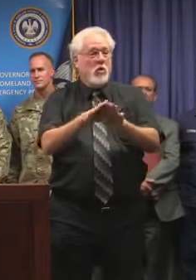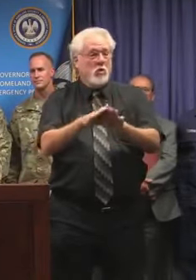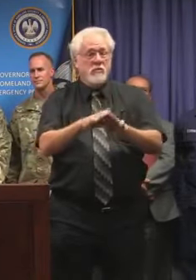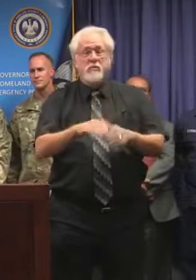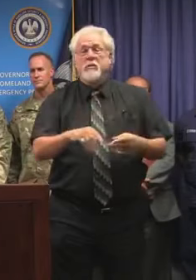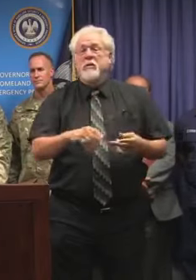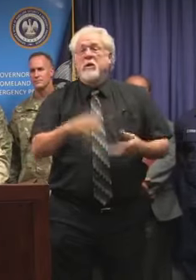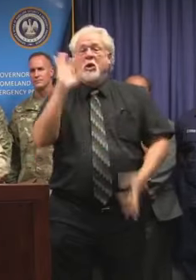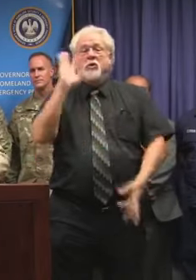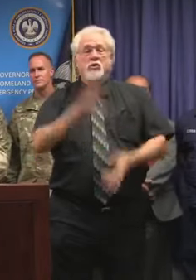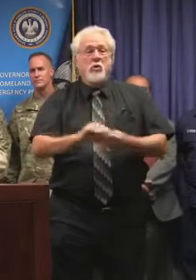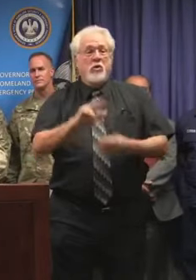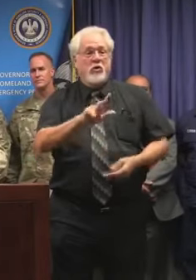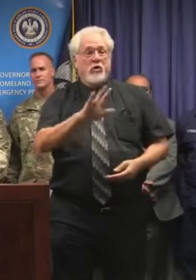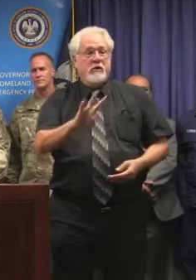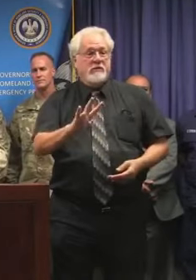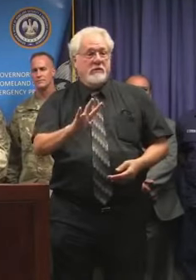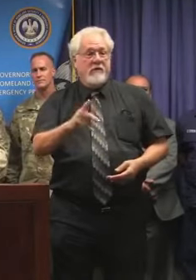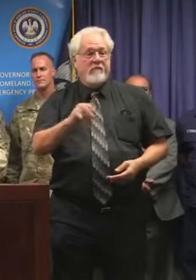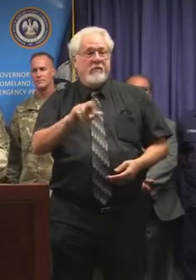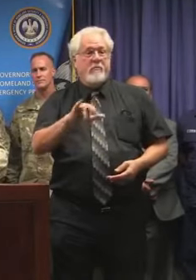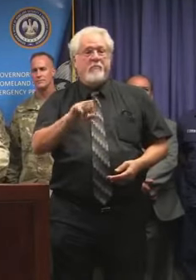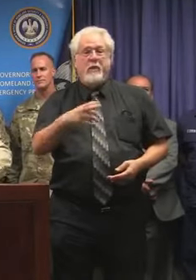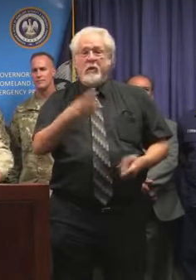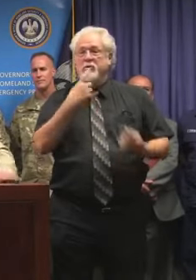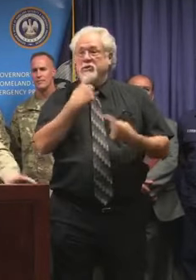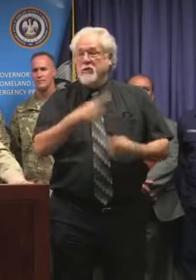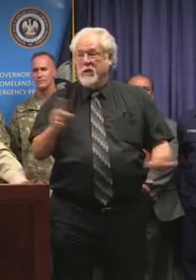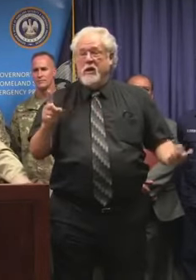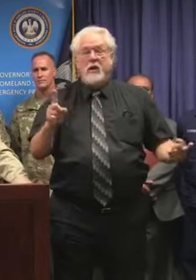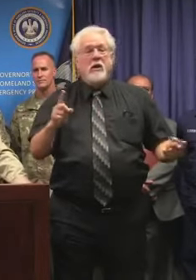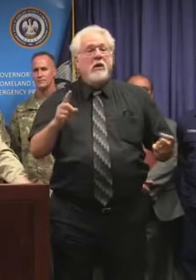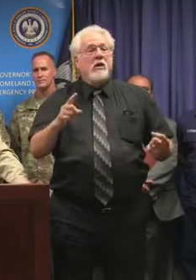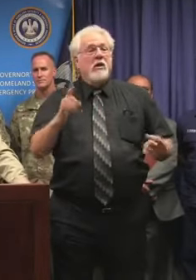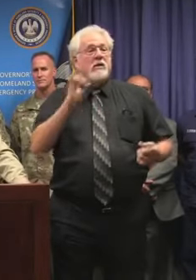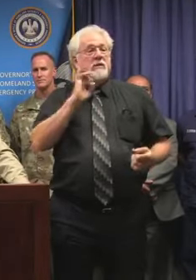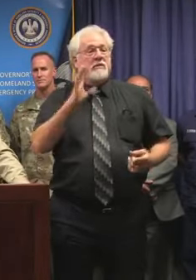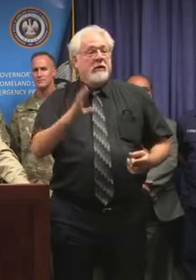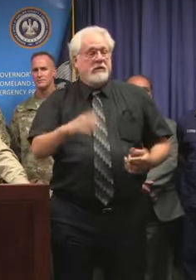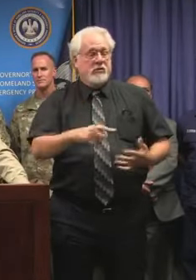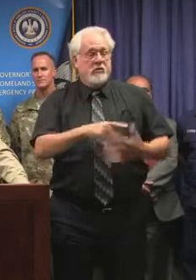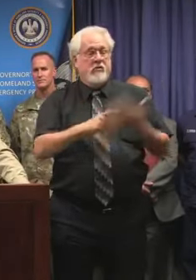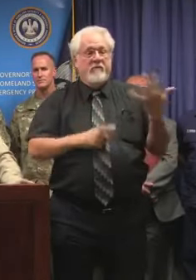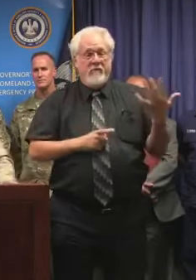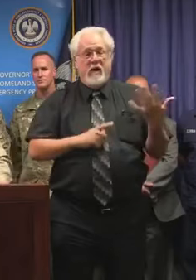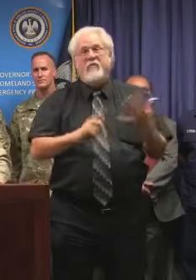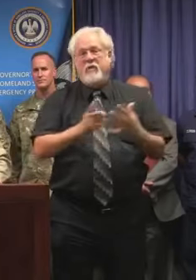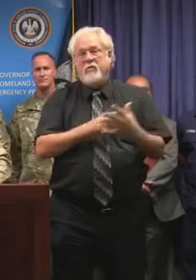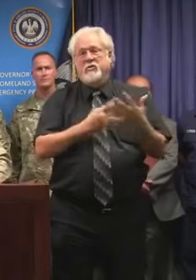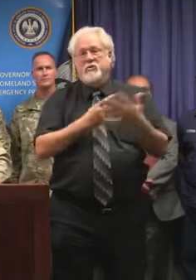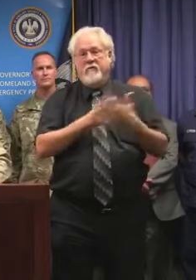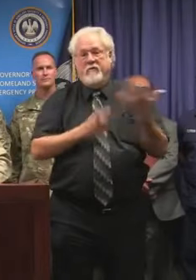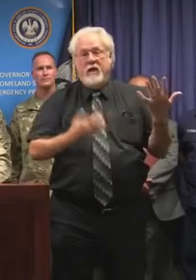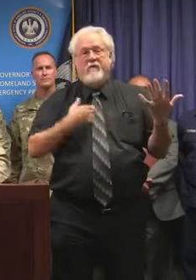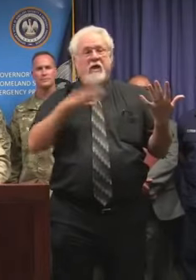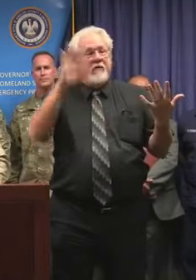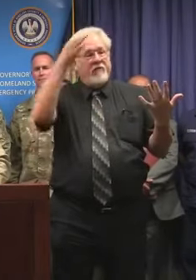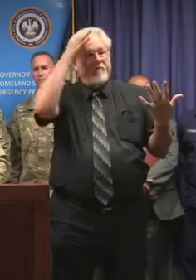A total of 37 parishes have declared disasters. 5 of those, the original 5, have a